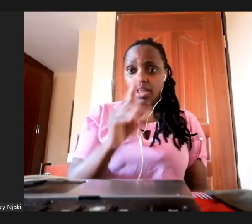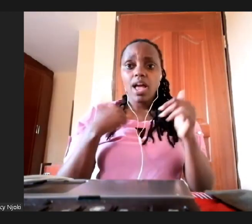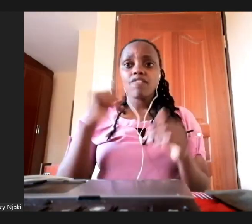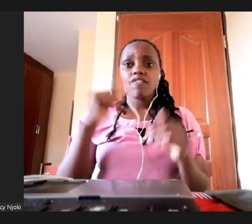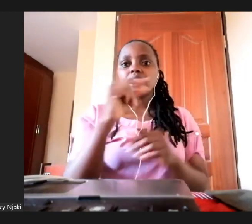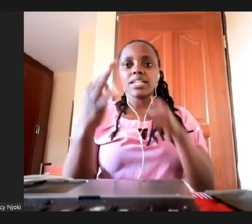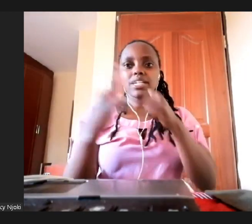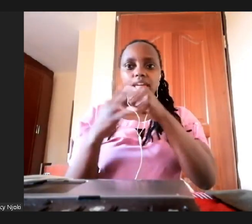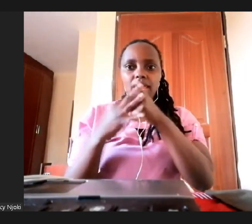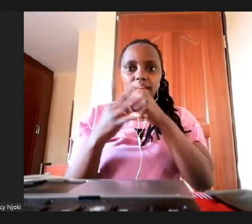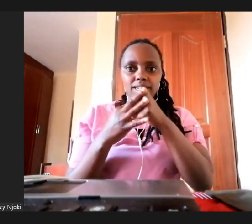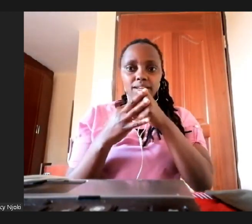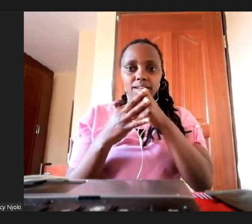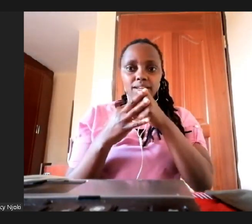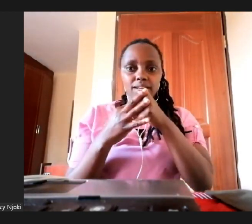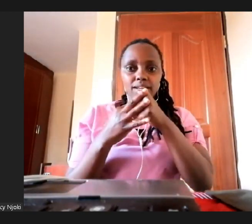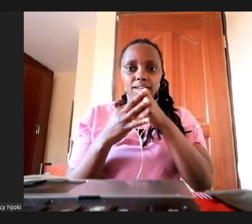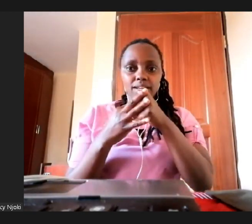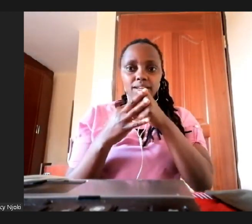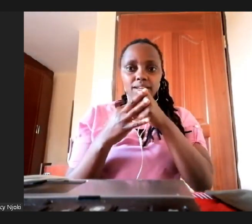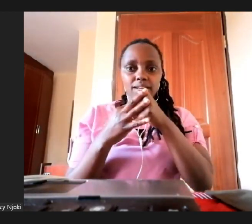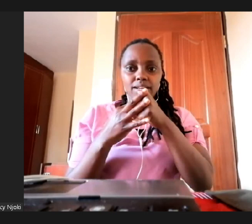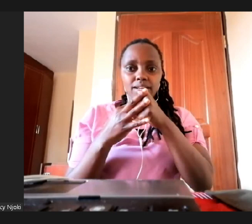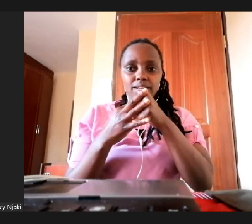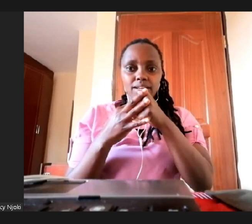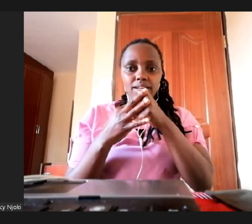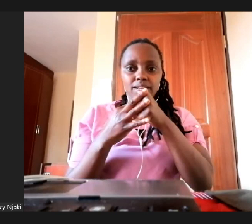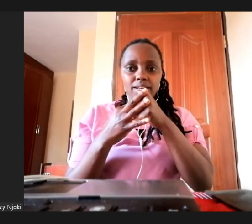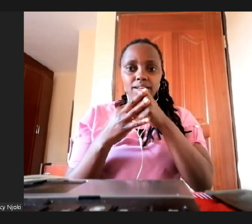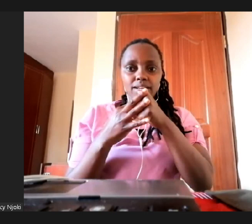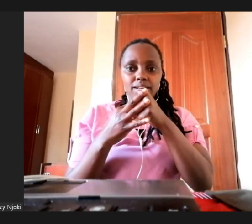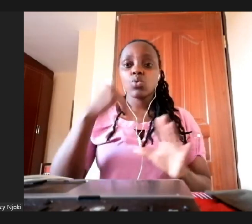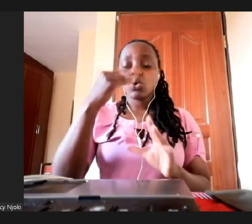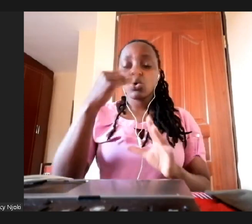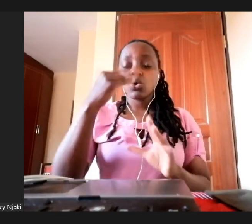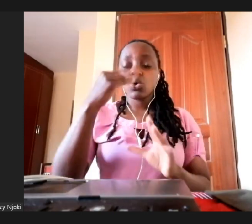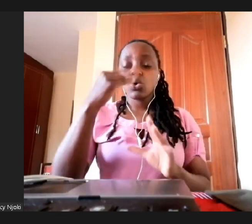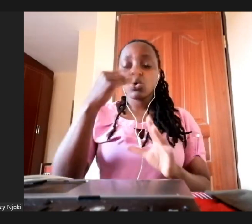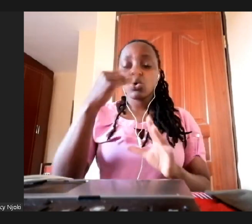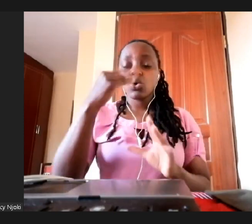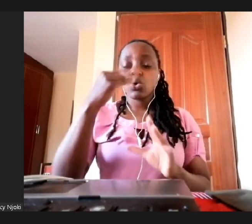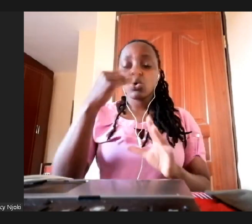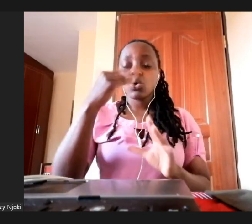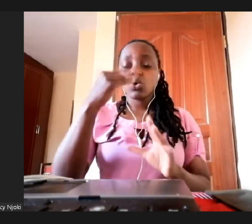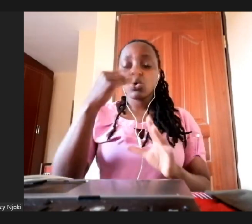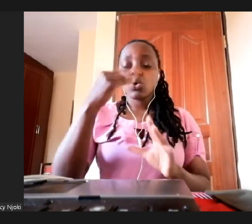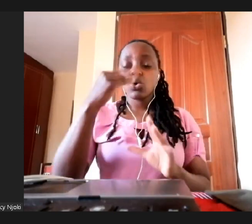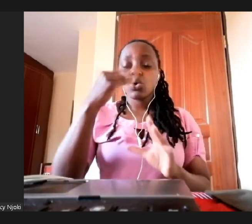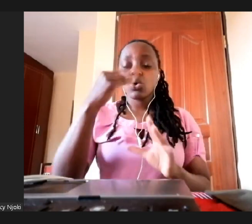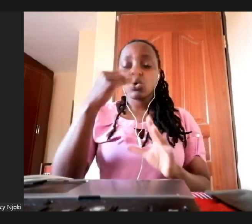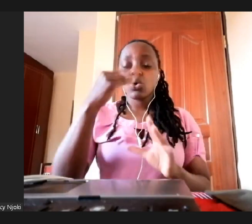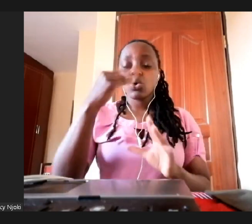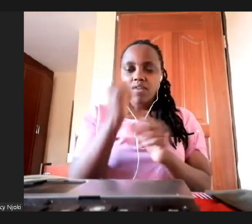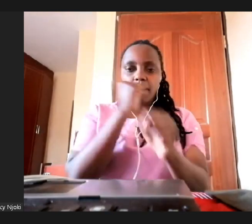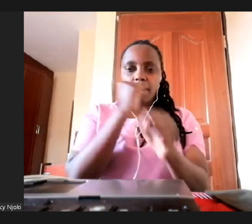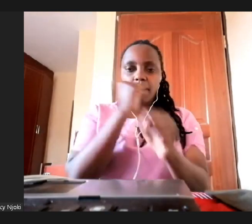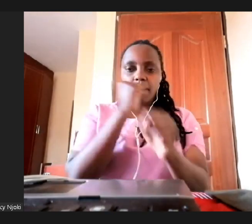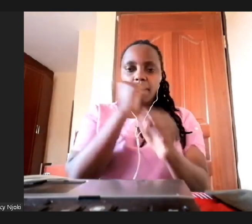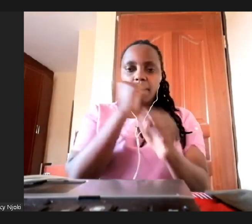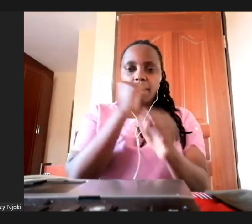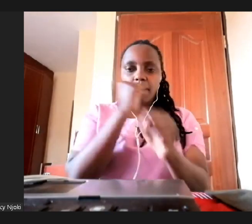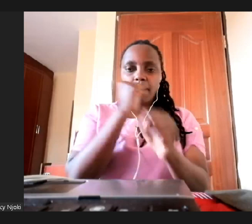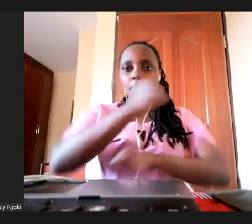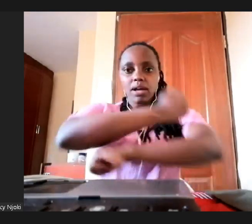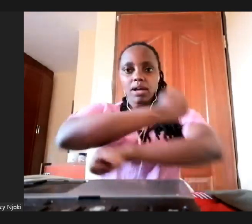8. Every 3 months, the teachers will issue some sort of evaluation about how your child is performing in